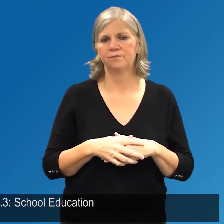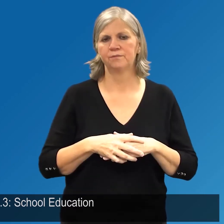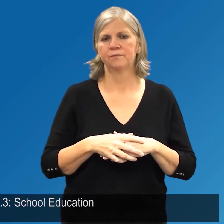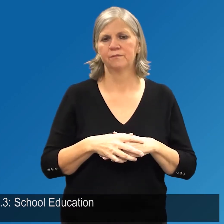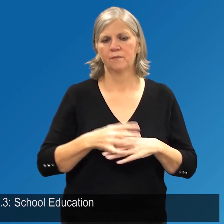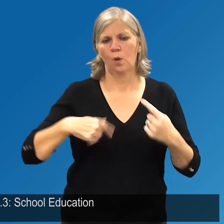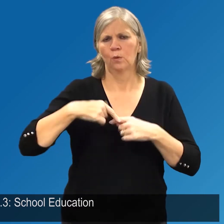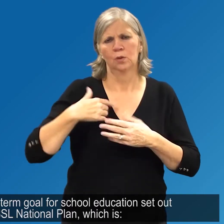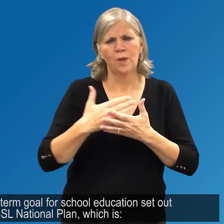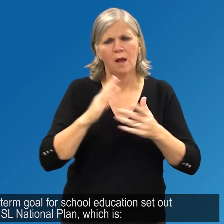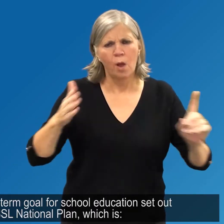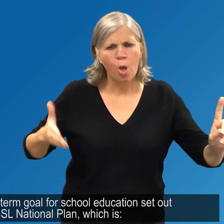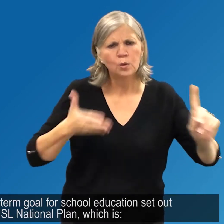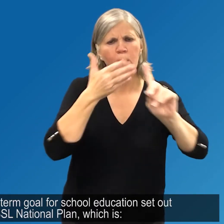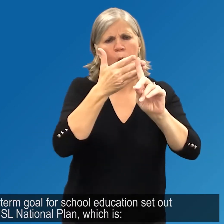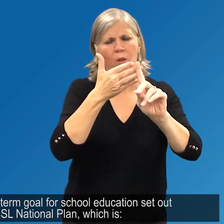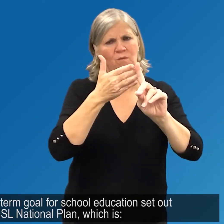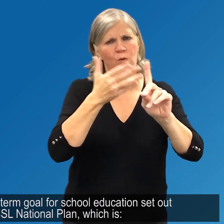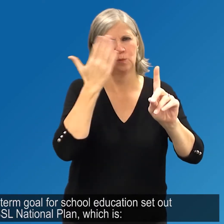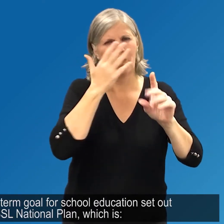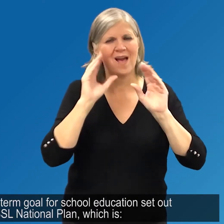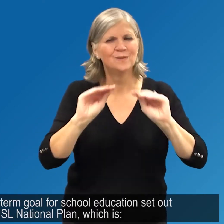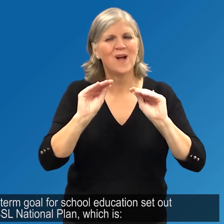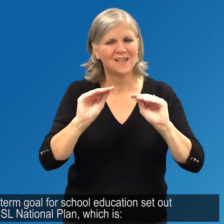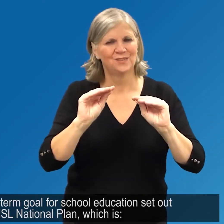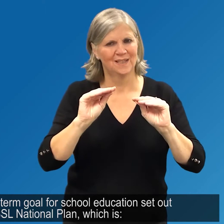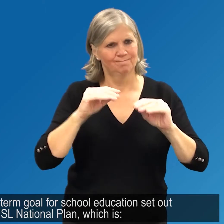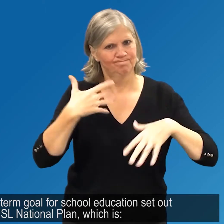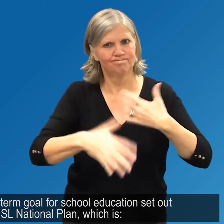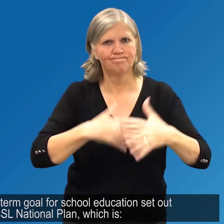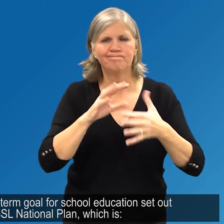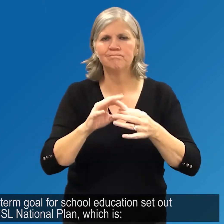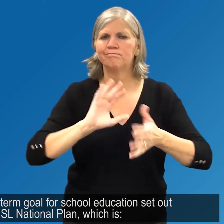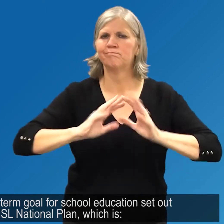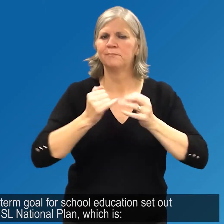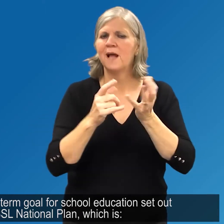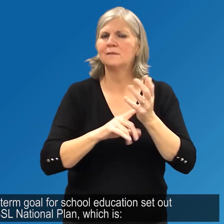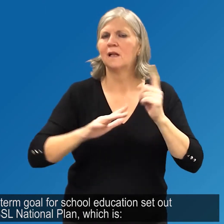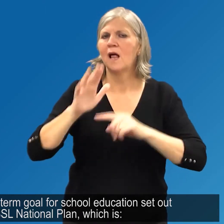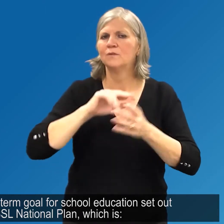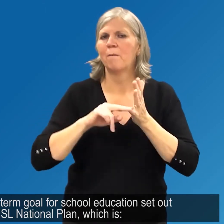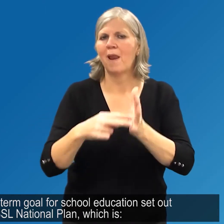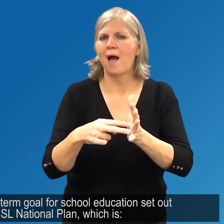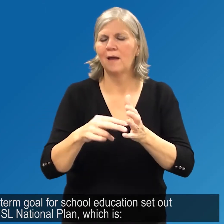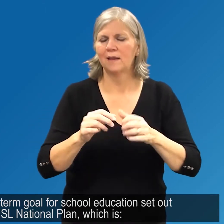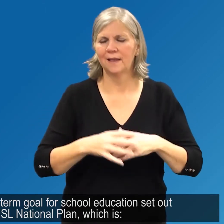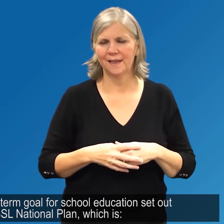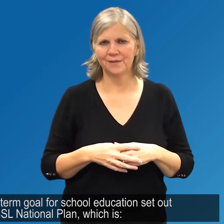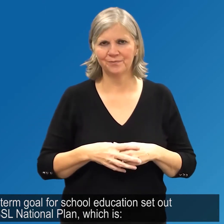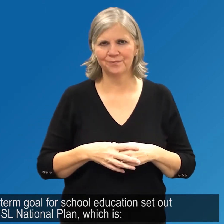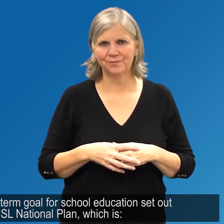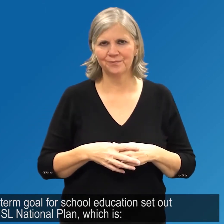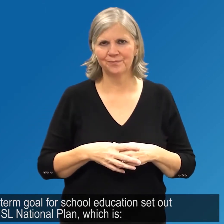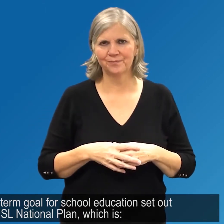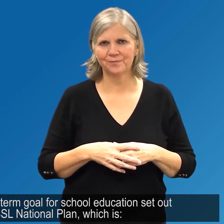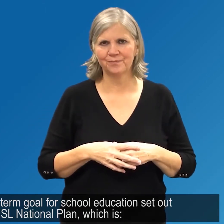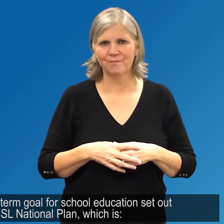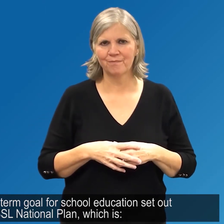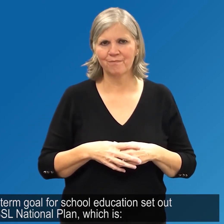4.3. School education. We share the long-term goal for school education set out in the BSL National Plan, which